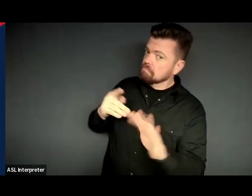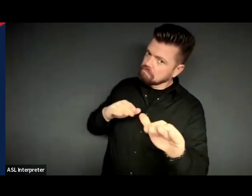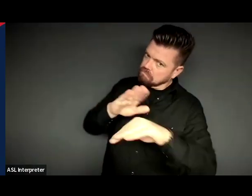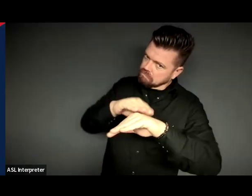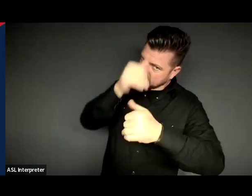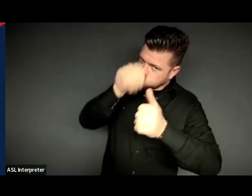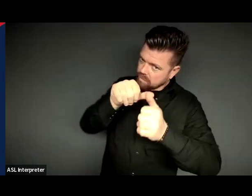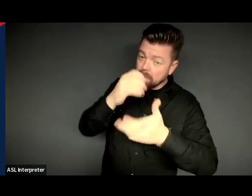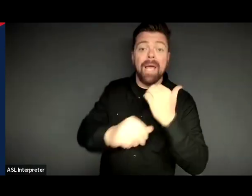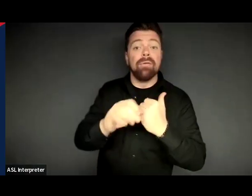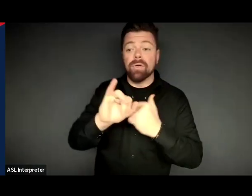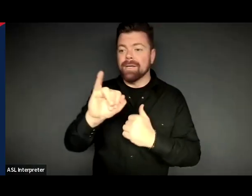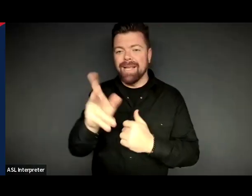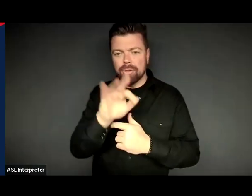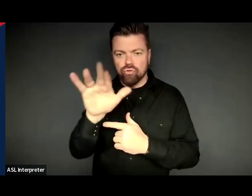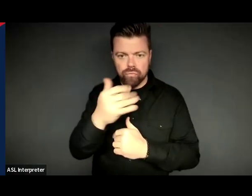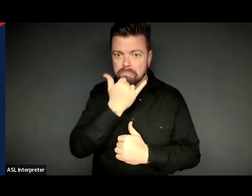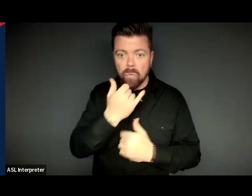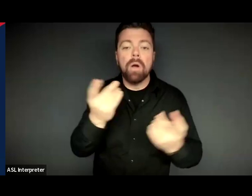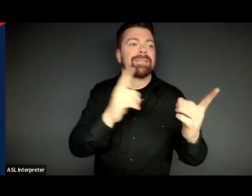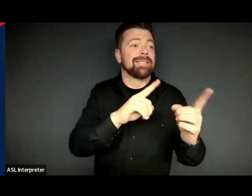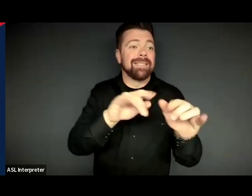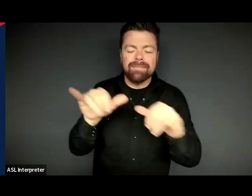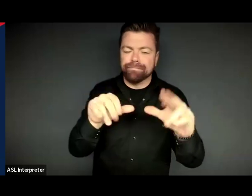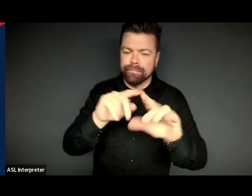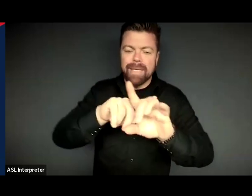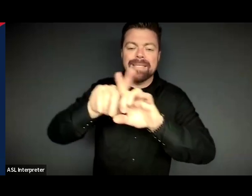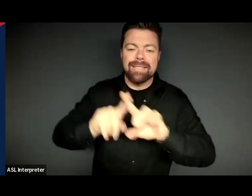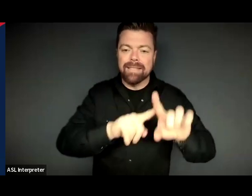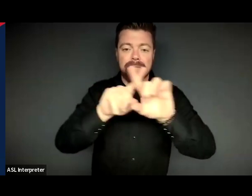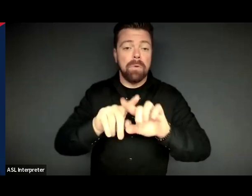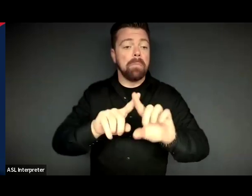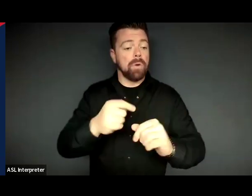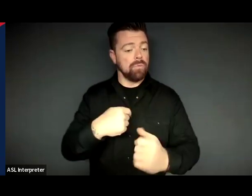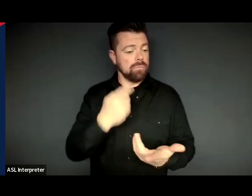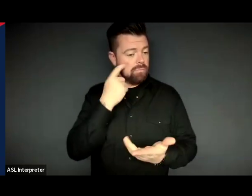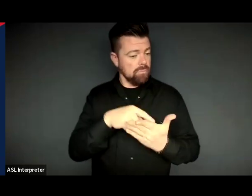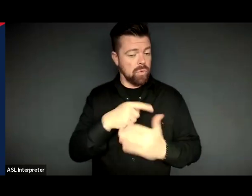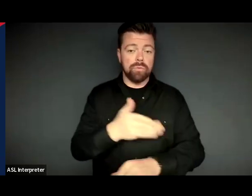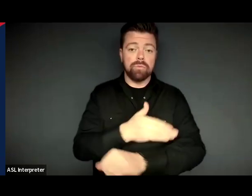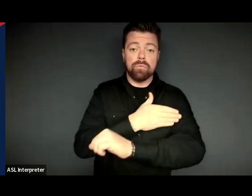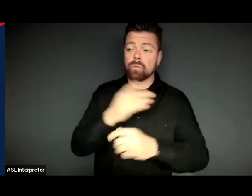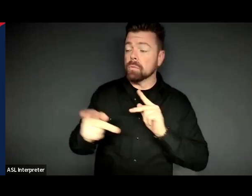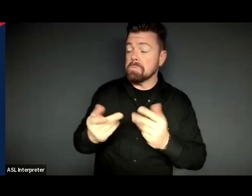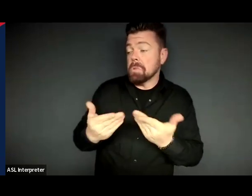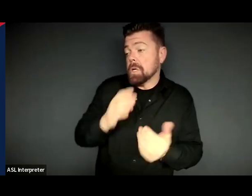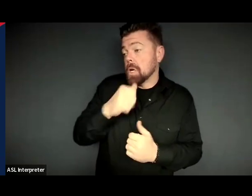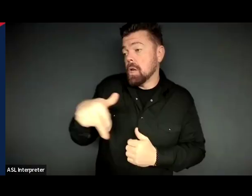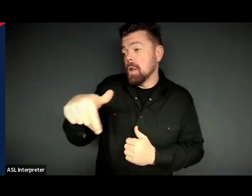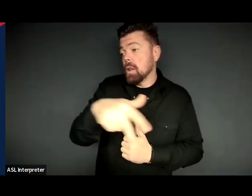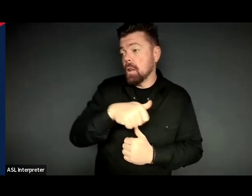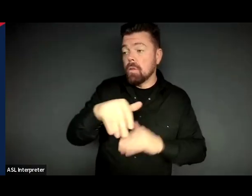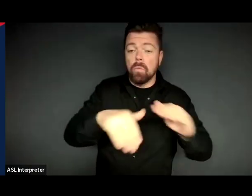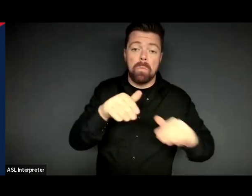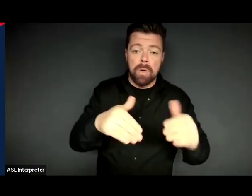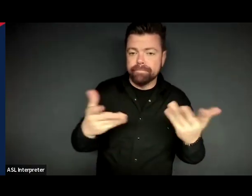every injury is different, but we would see improvements in people, maybe not walking, because